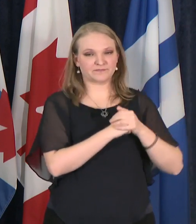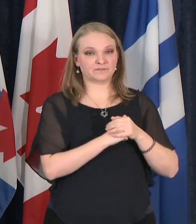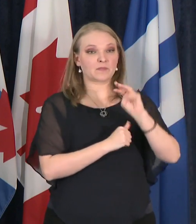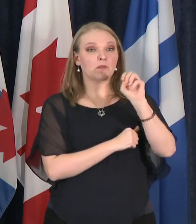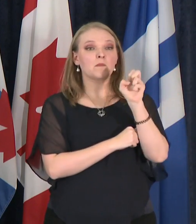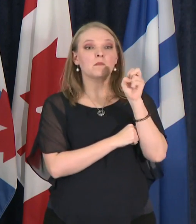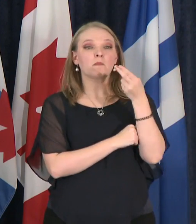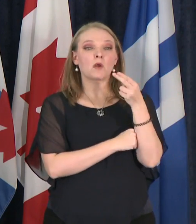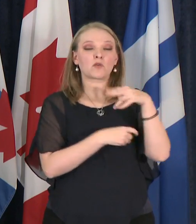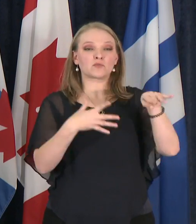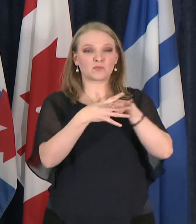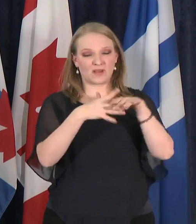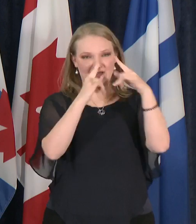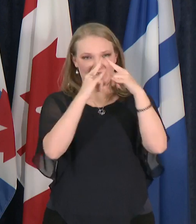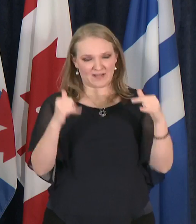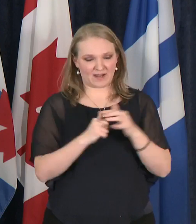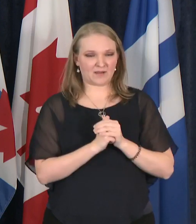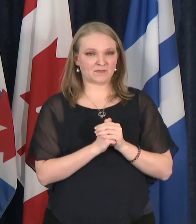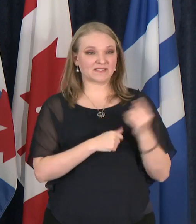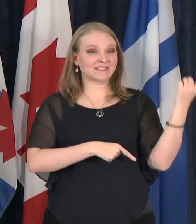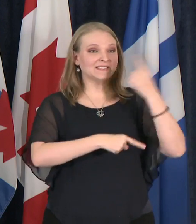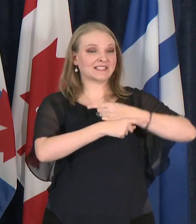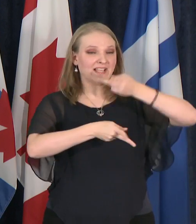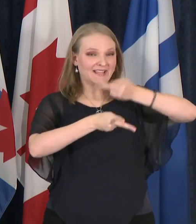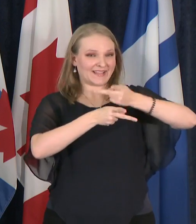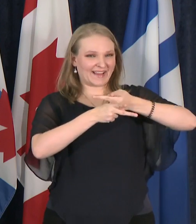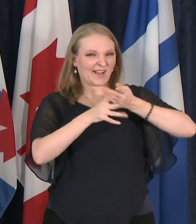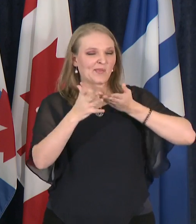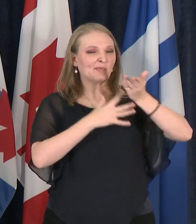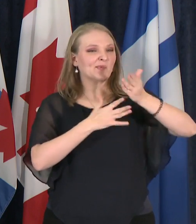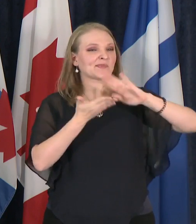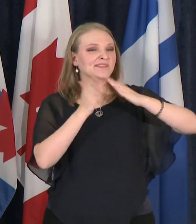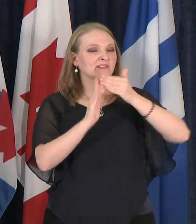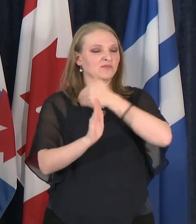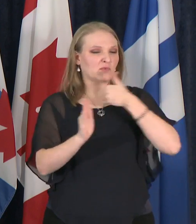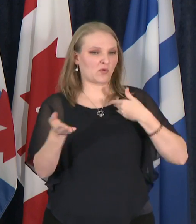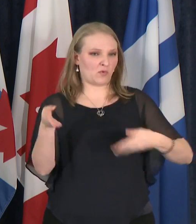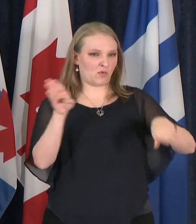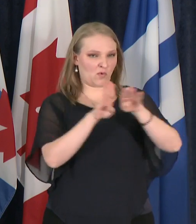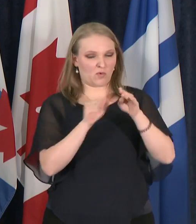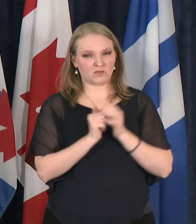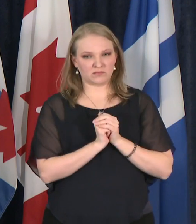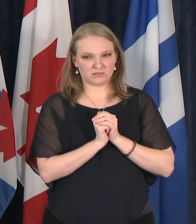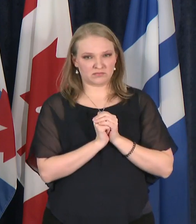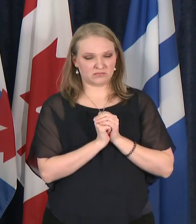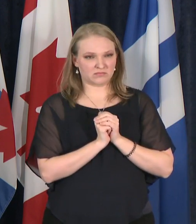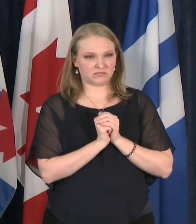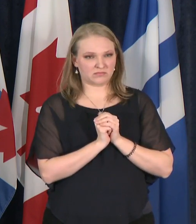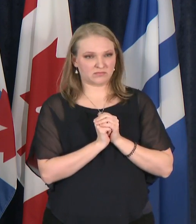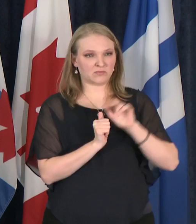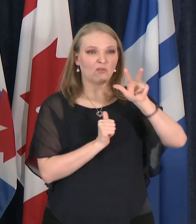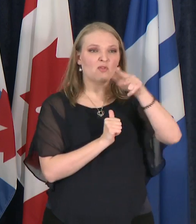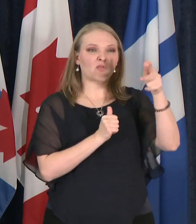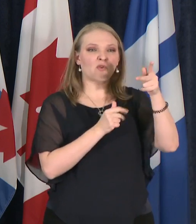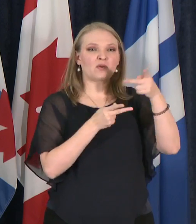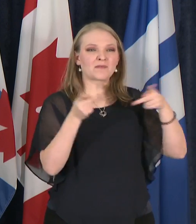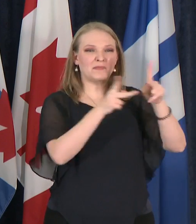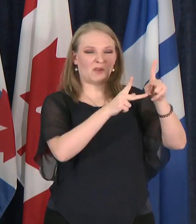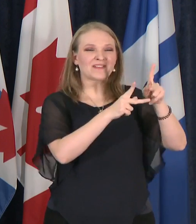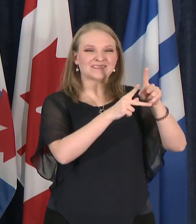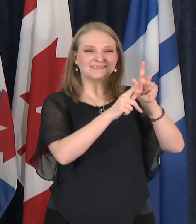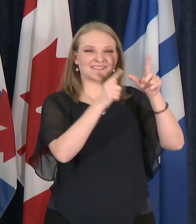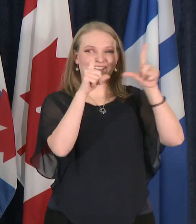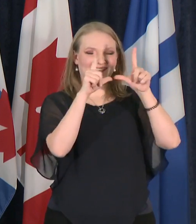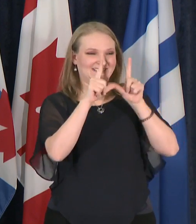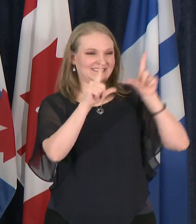closed, city-operated daycares are closed, licensed third-party operated daycare centres in